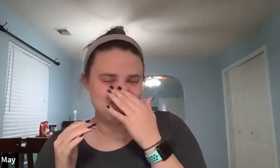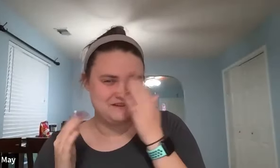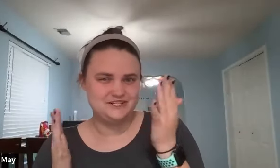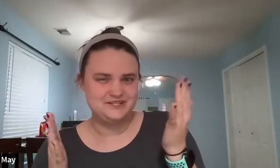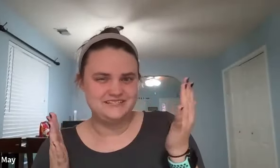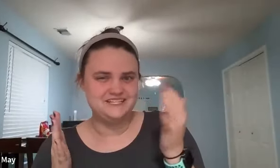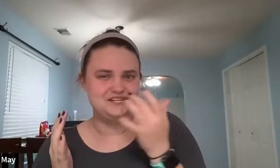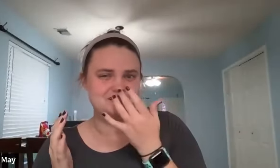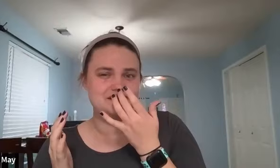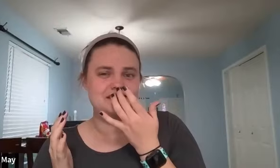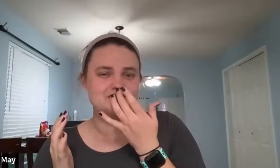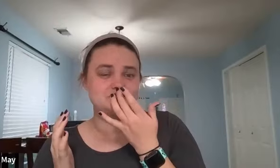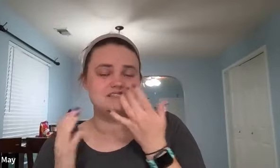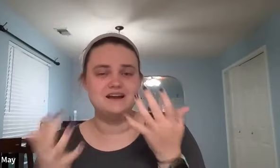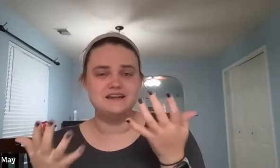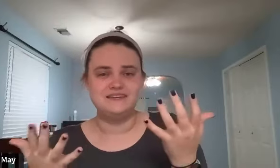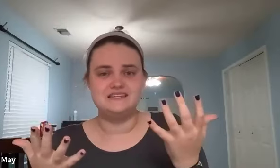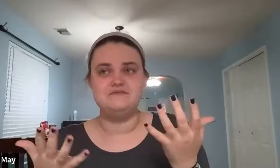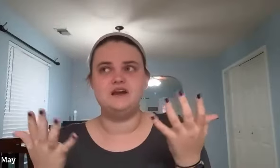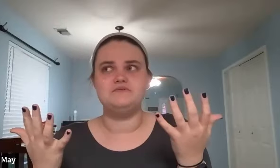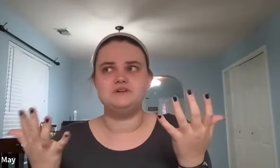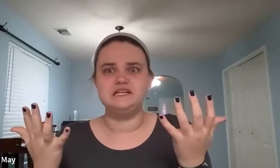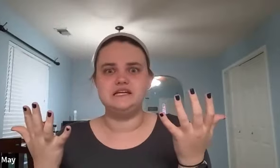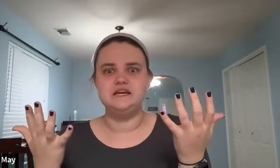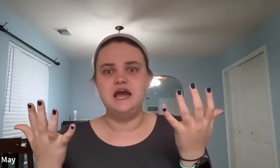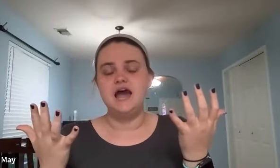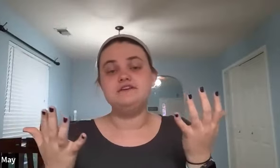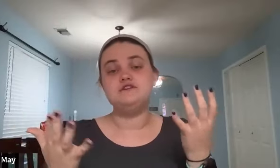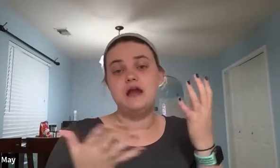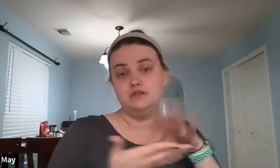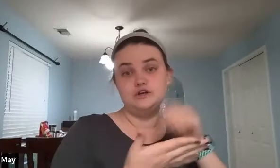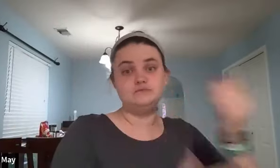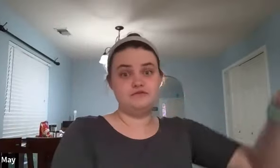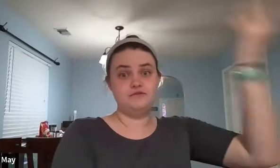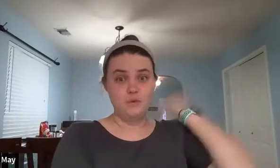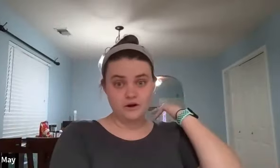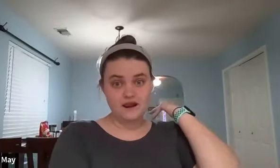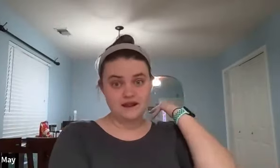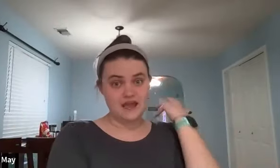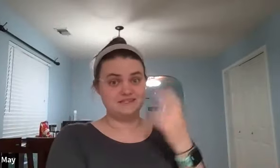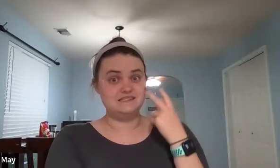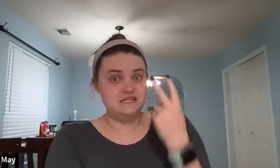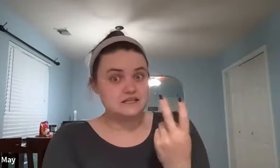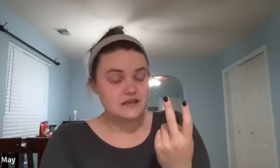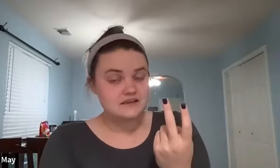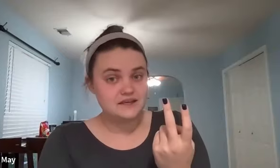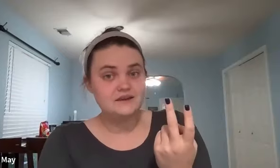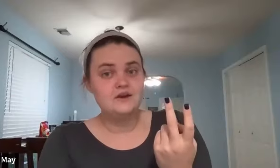my first year teaching because my kids would just sign things that I'd learned before and I haven't seen it lately,